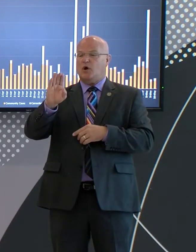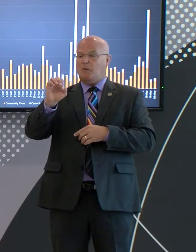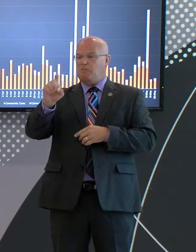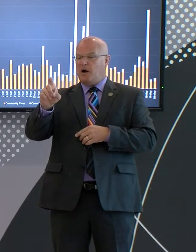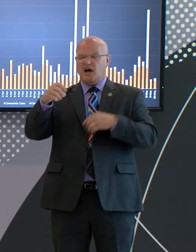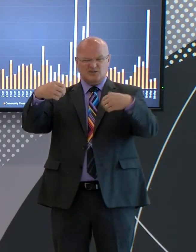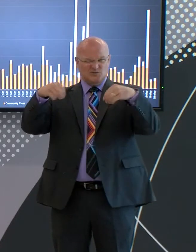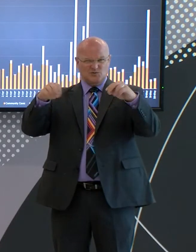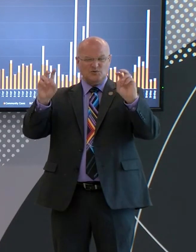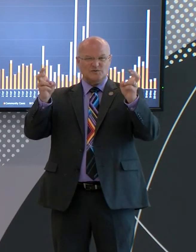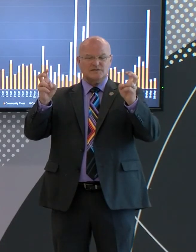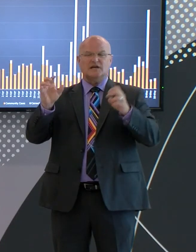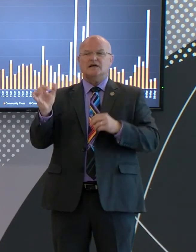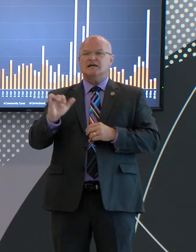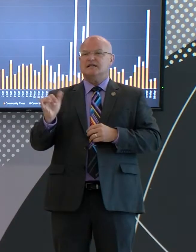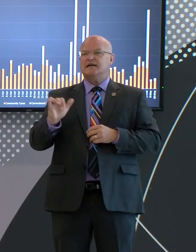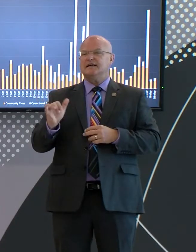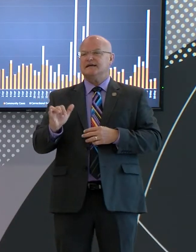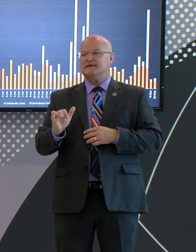stores, if you go to